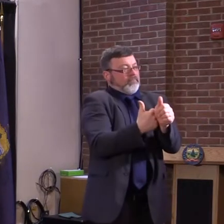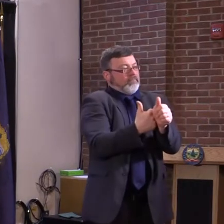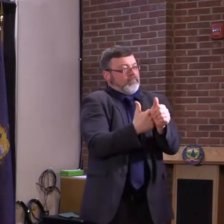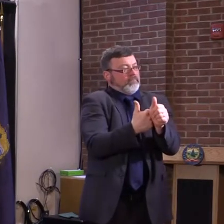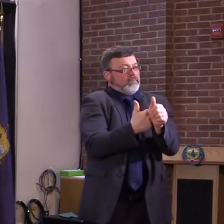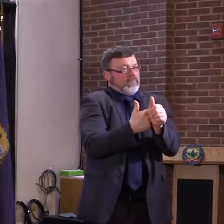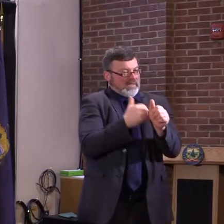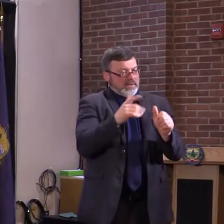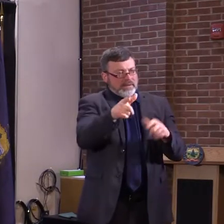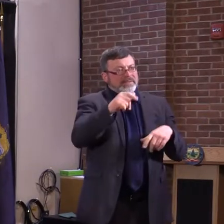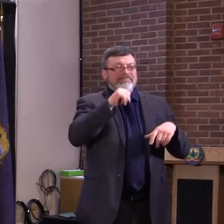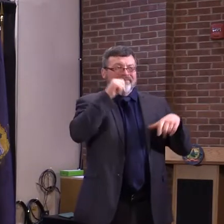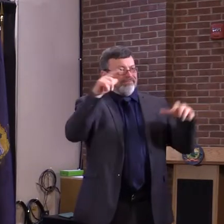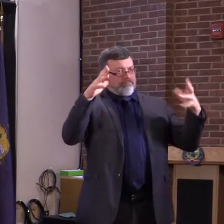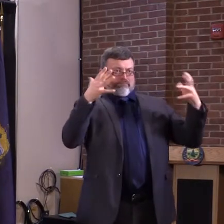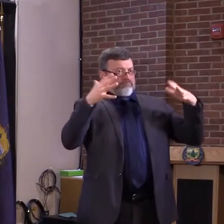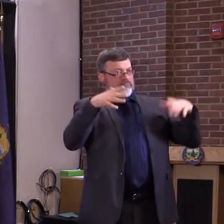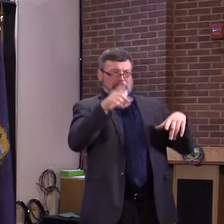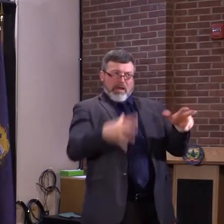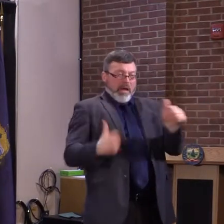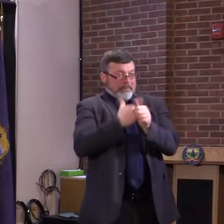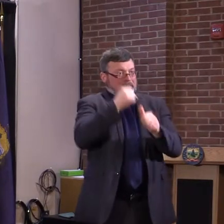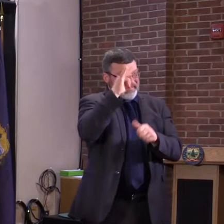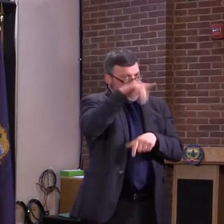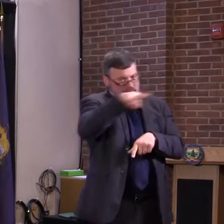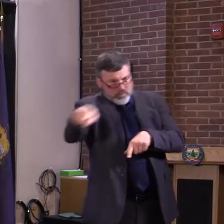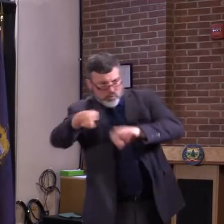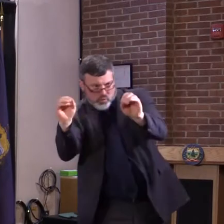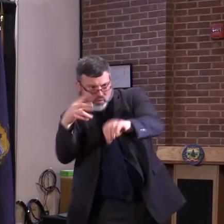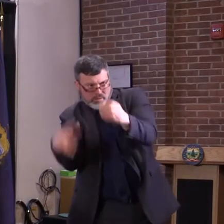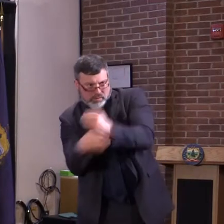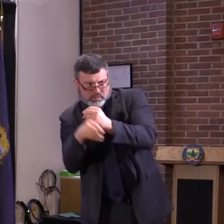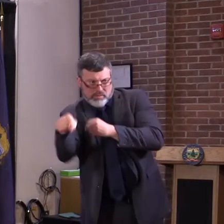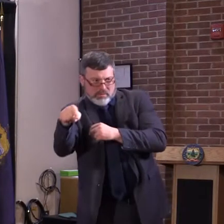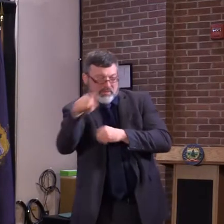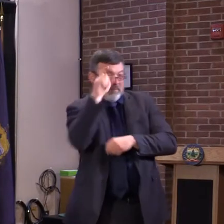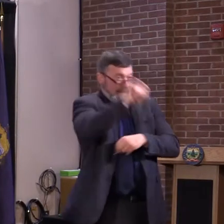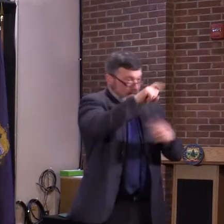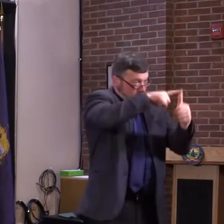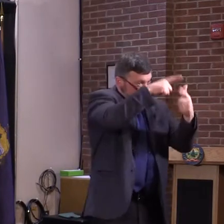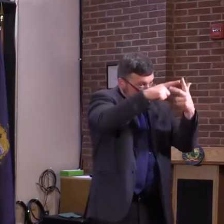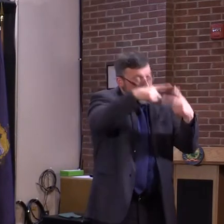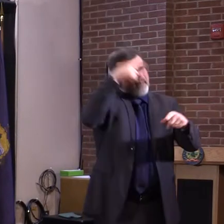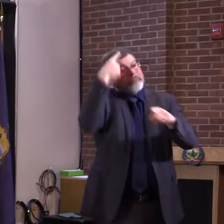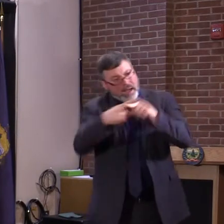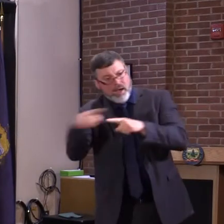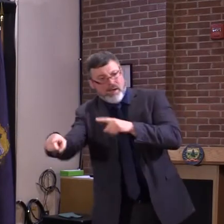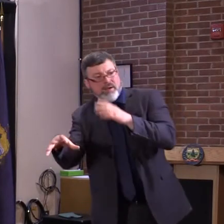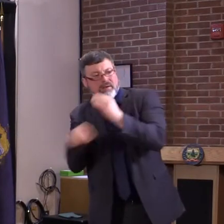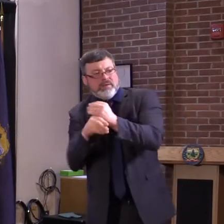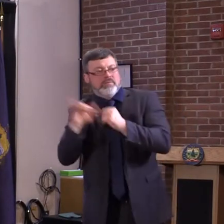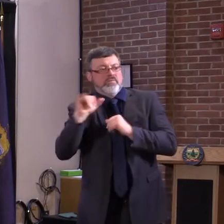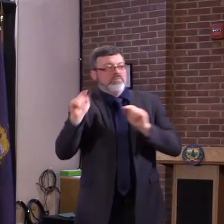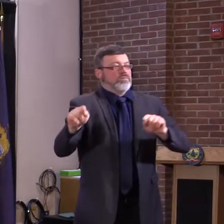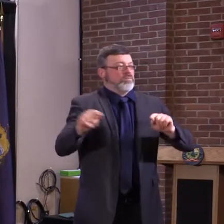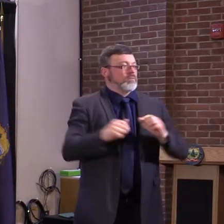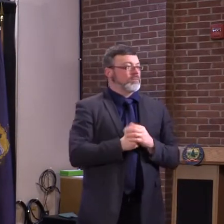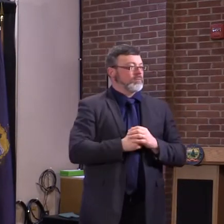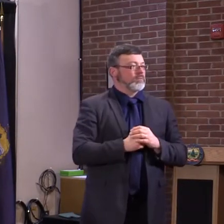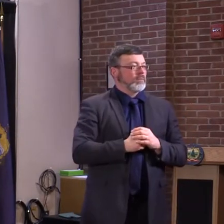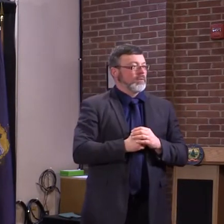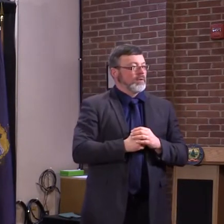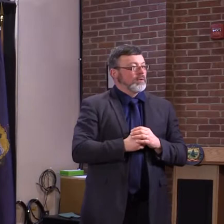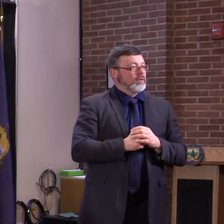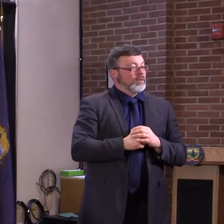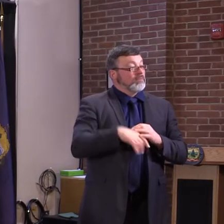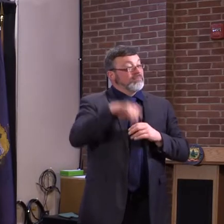Protecting Vermonters from these serious outcomes is what will help us move out of the Omicron surge so we can live with this virus